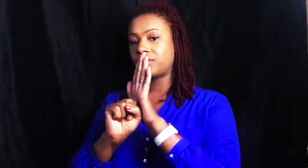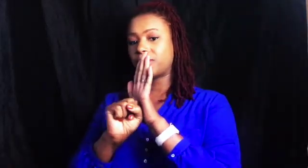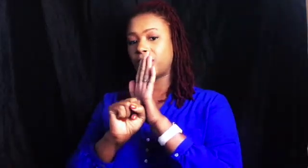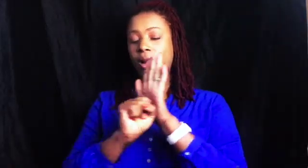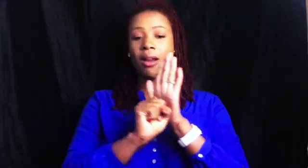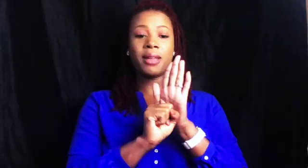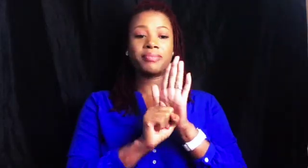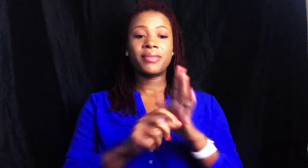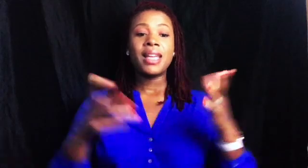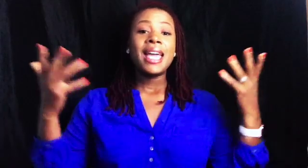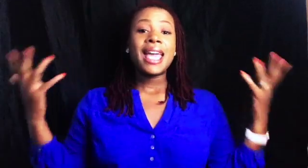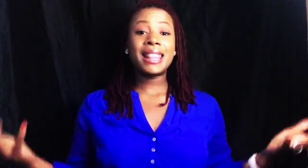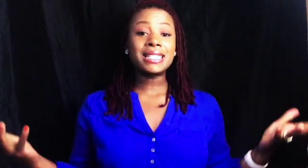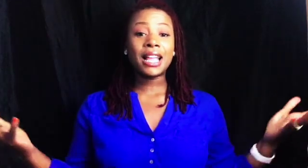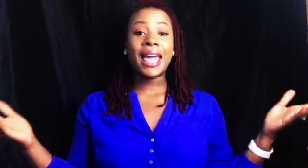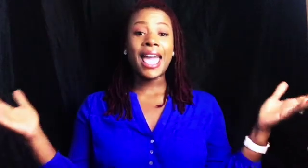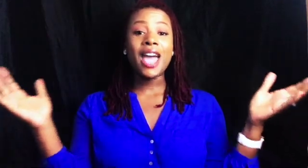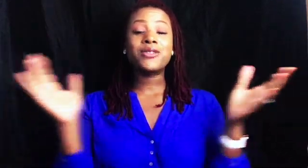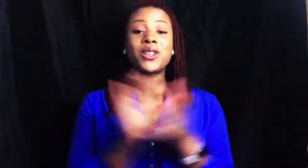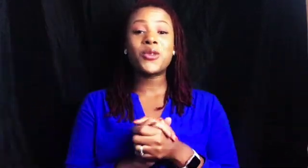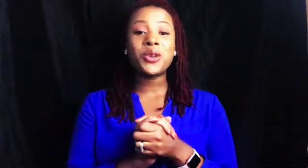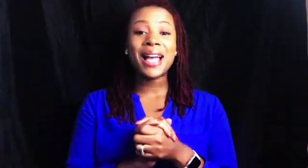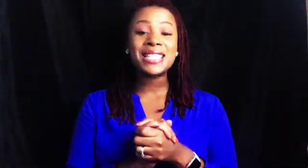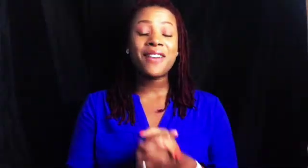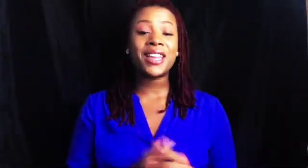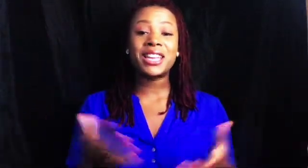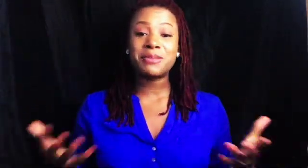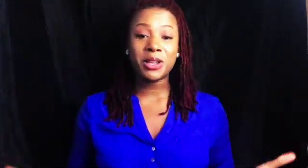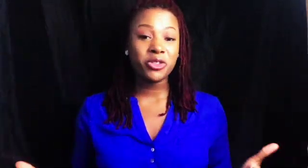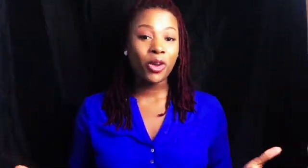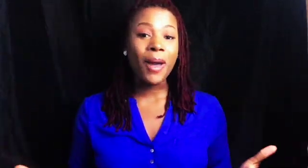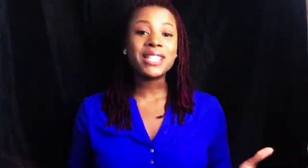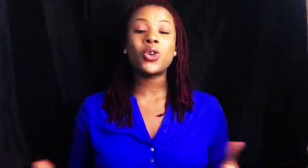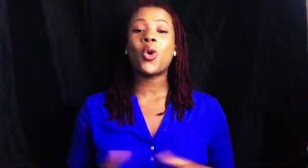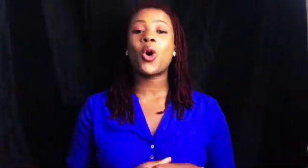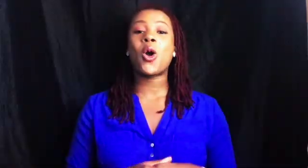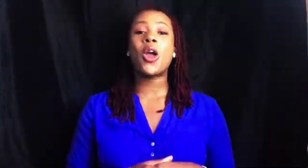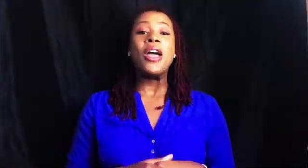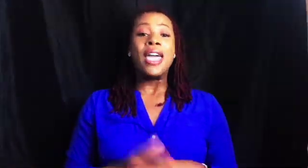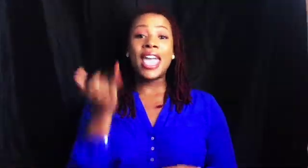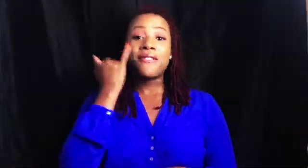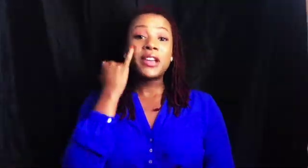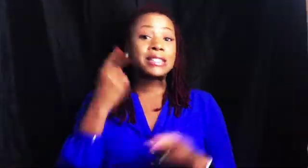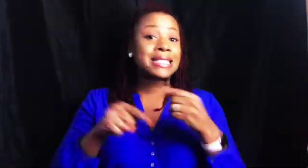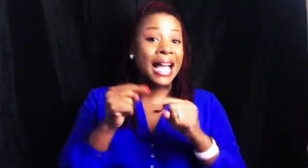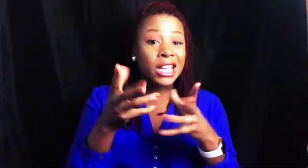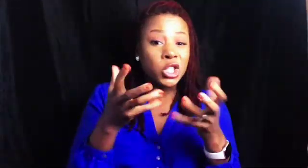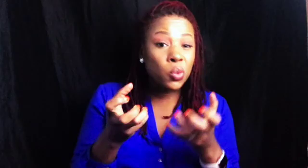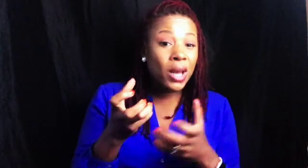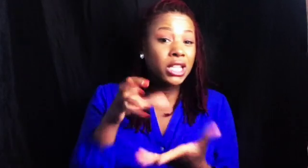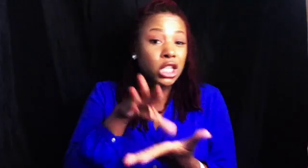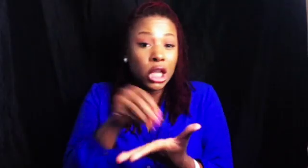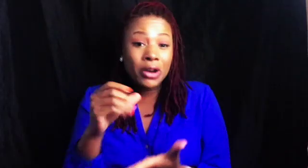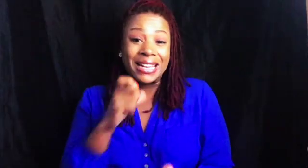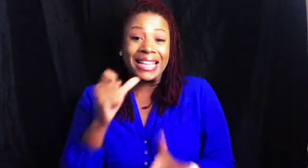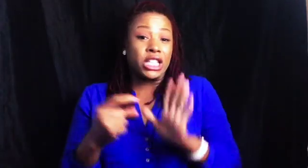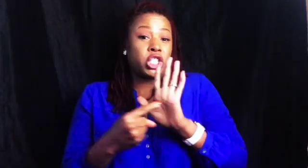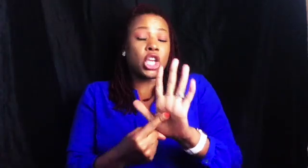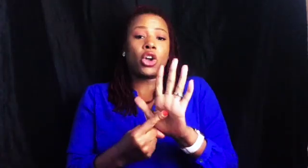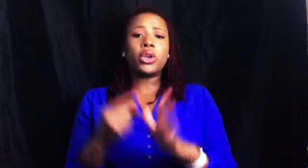All right. And that's all I have. So if you guys have any special requests or if there's a sign that you wanted to learn and I didn't show you,